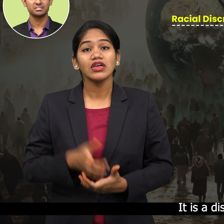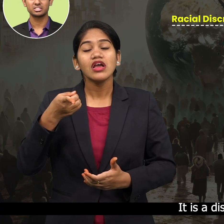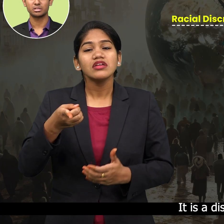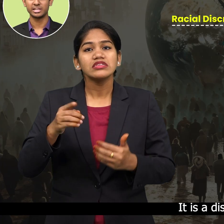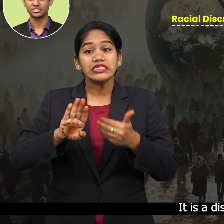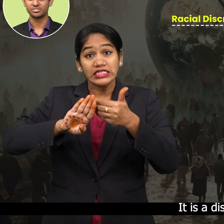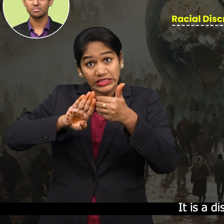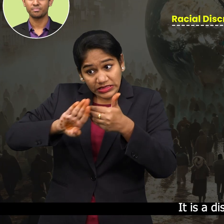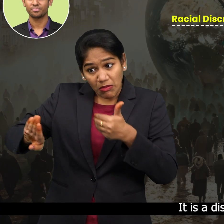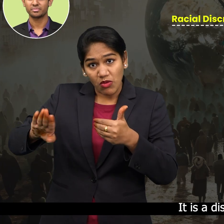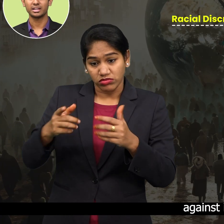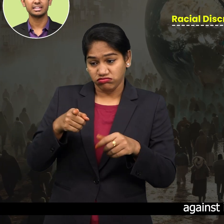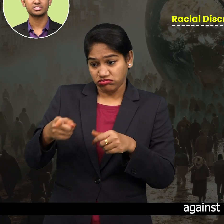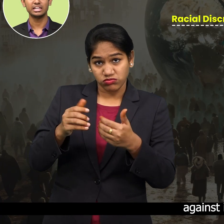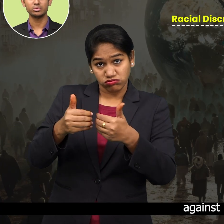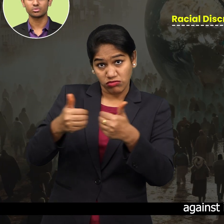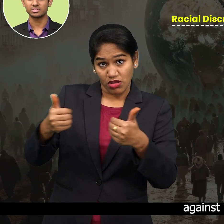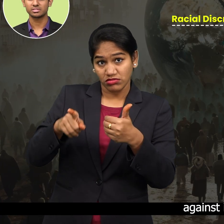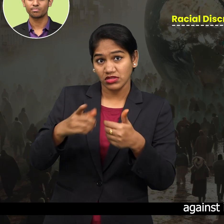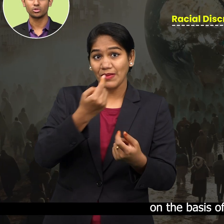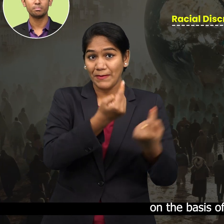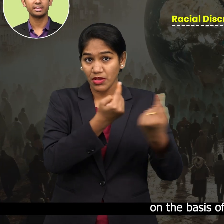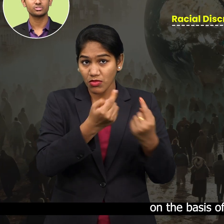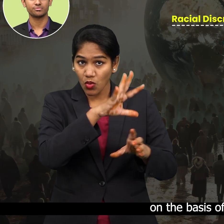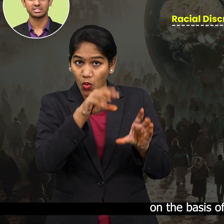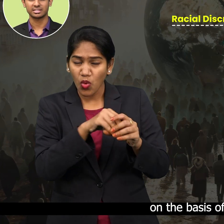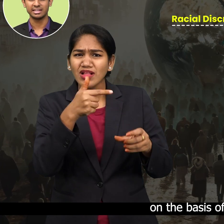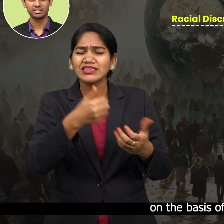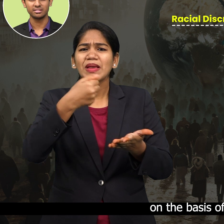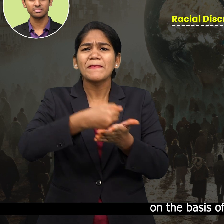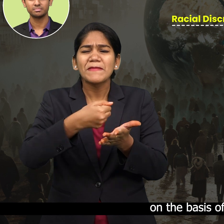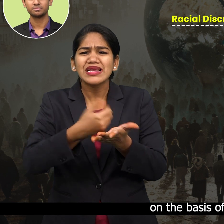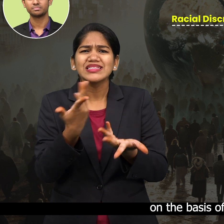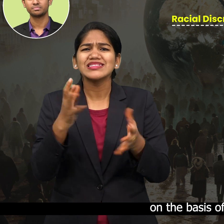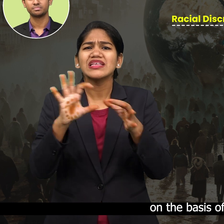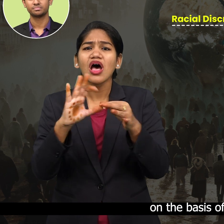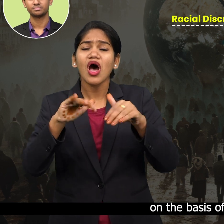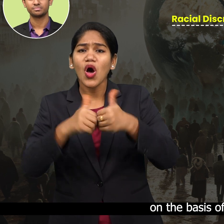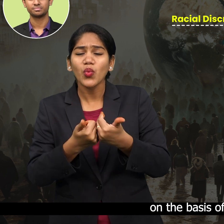It is a discrimination against individuals on the basis of their skin color